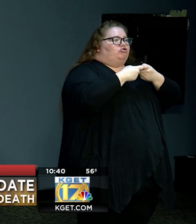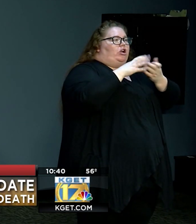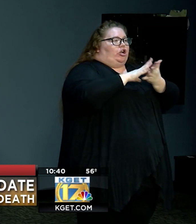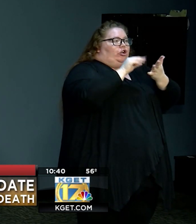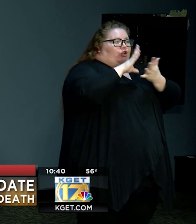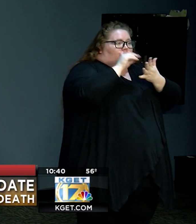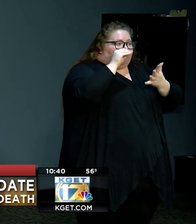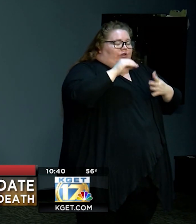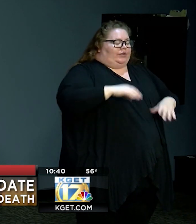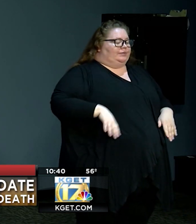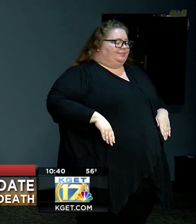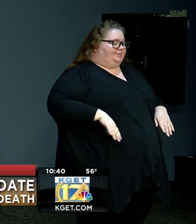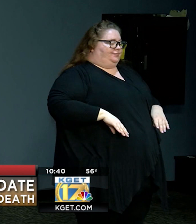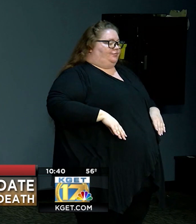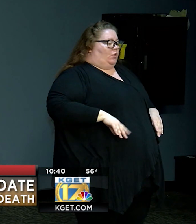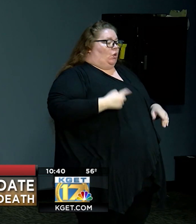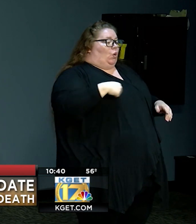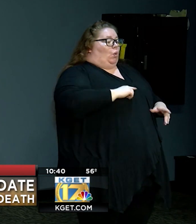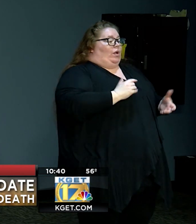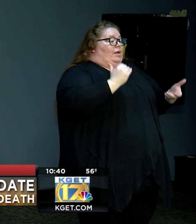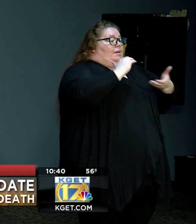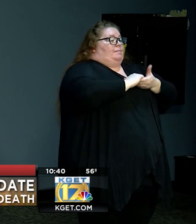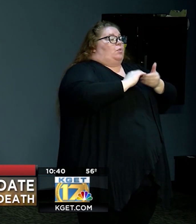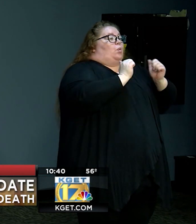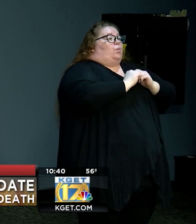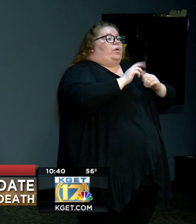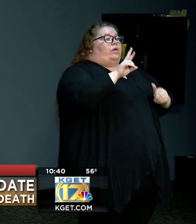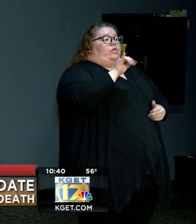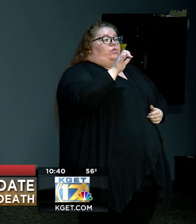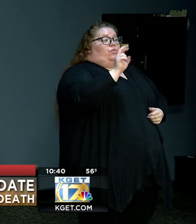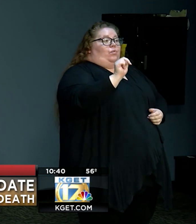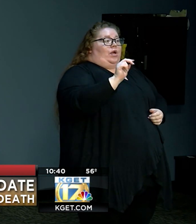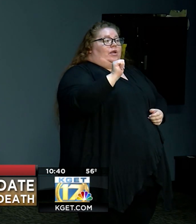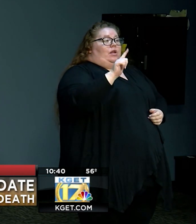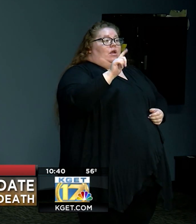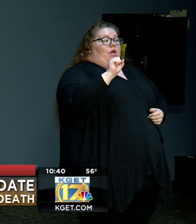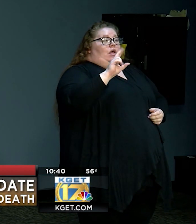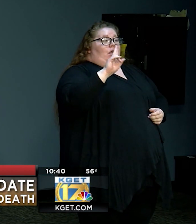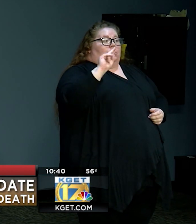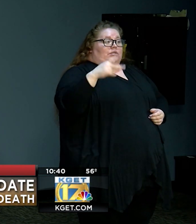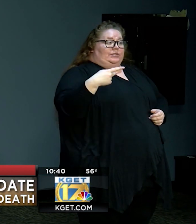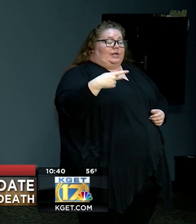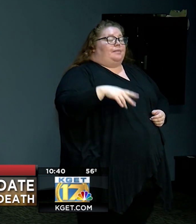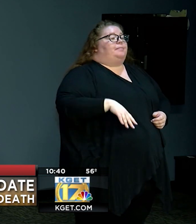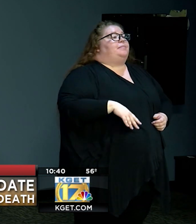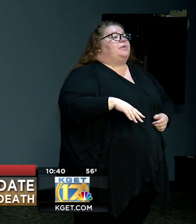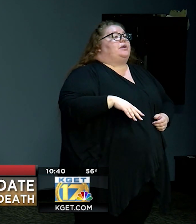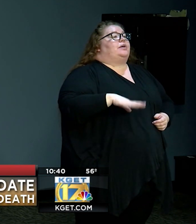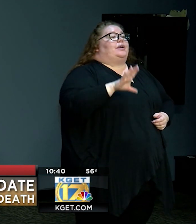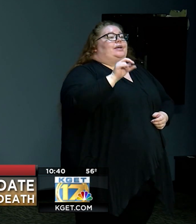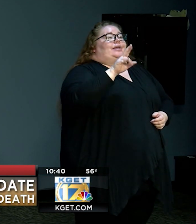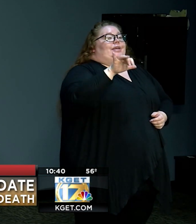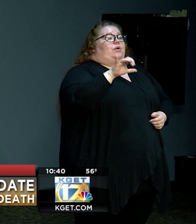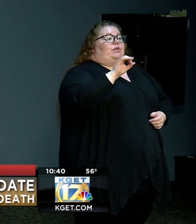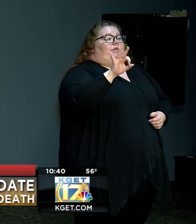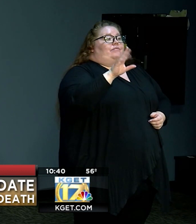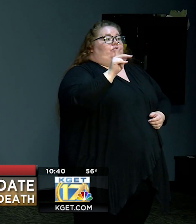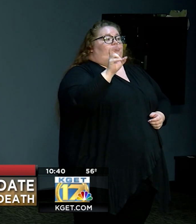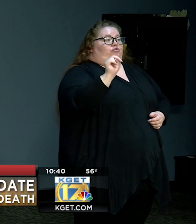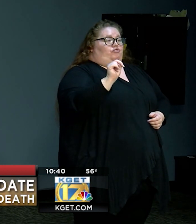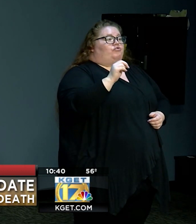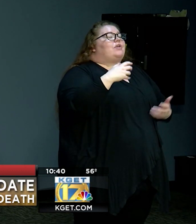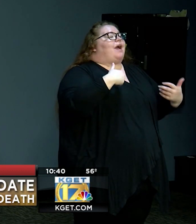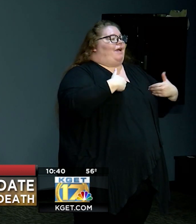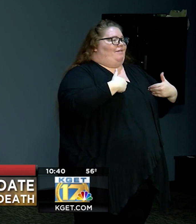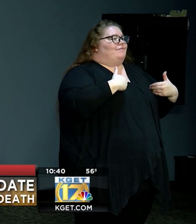have partnered with ALSOP and with the County of Kern to ensure that we have hotspots throughout the county